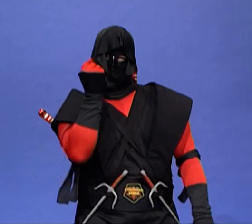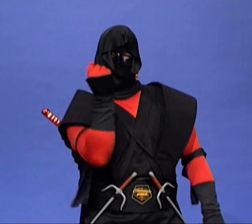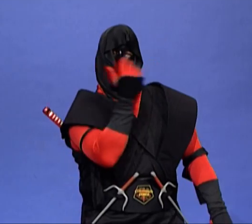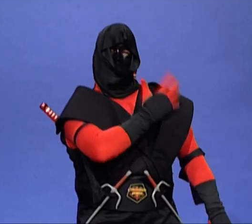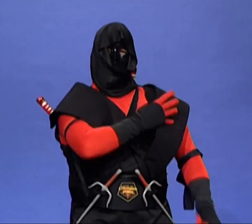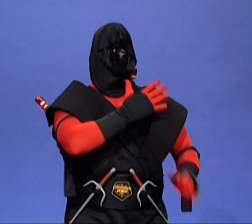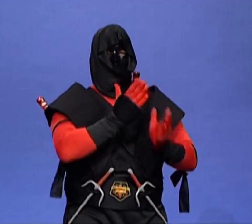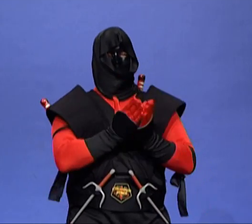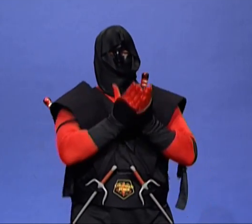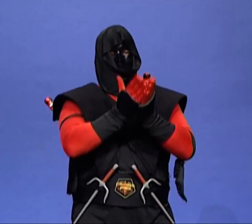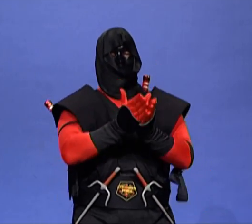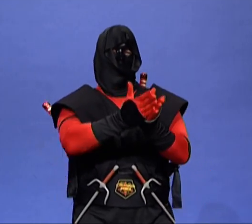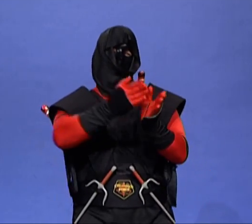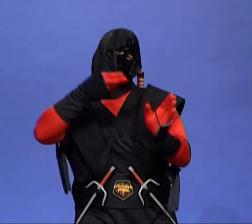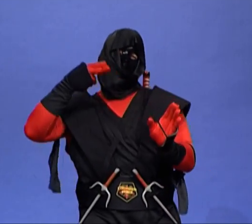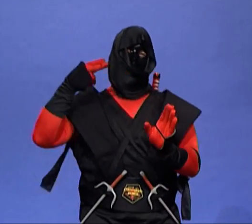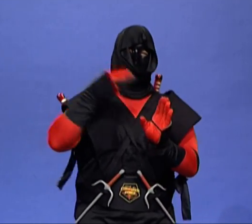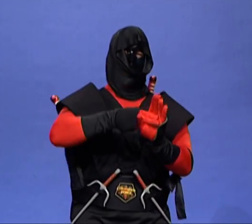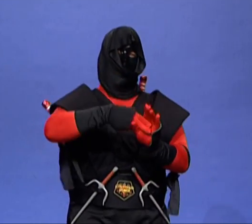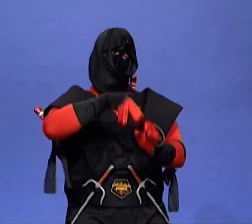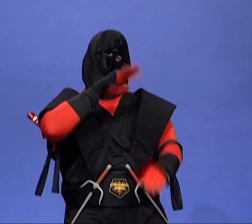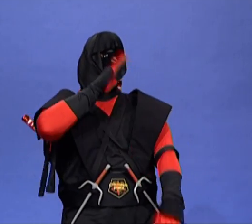boat and waved goodbye.